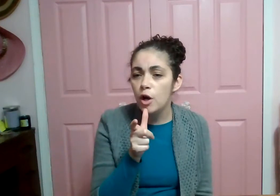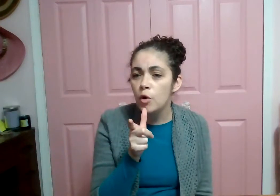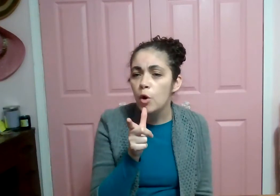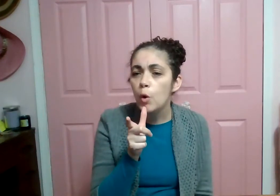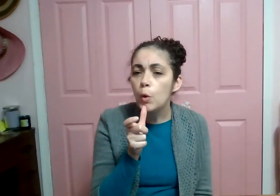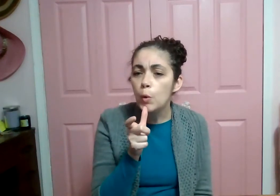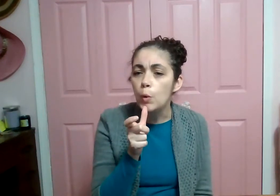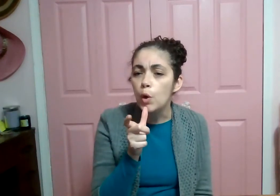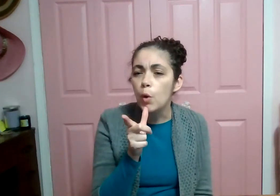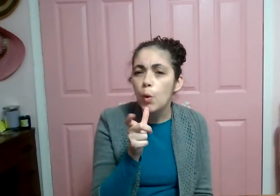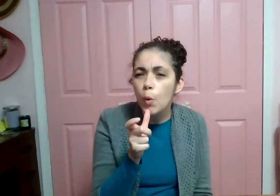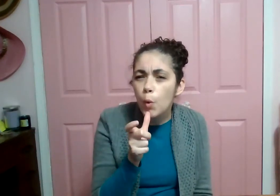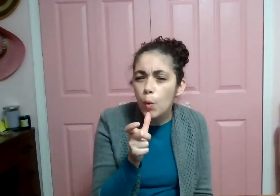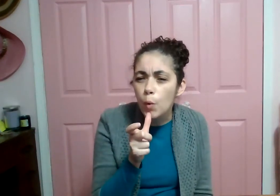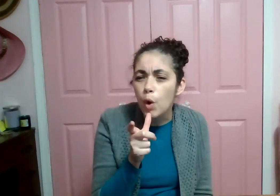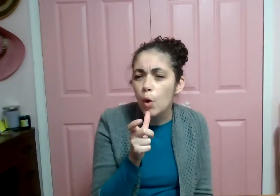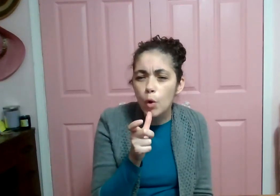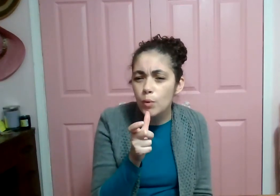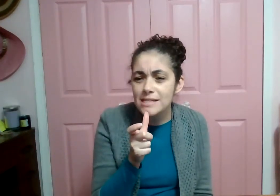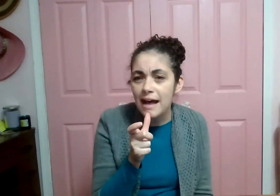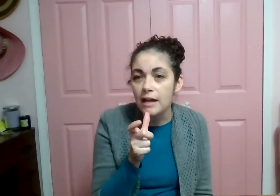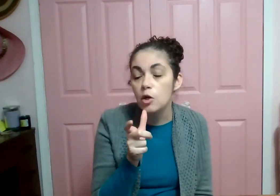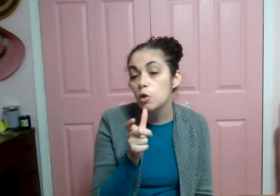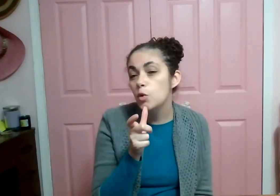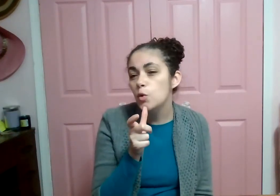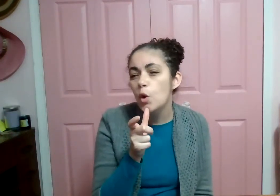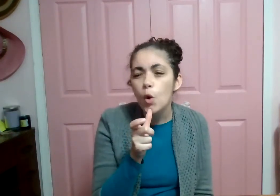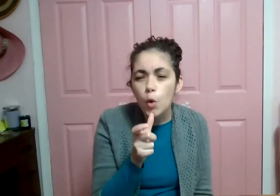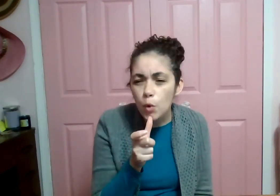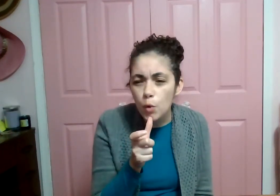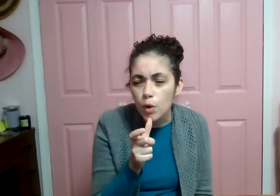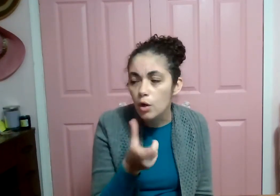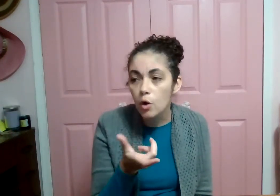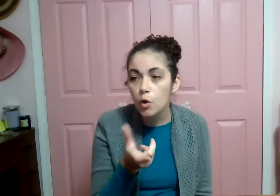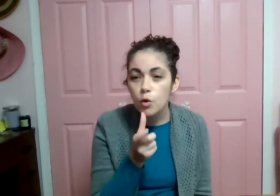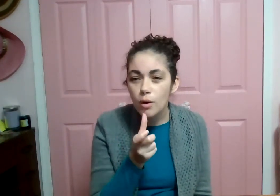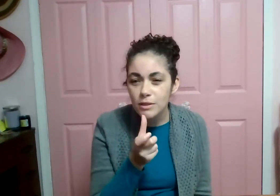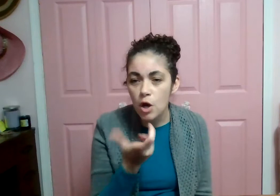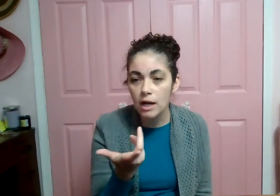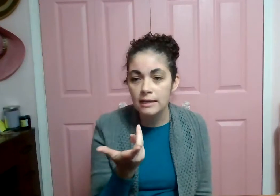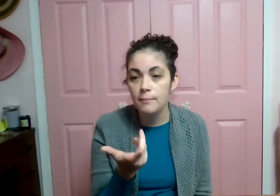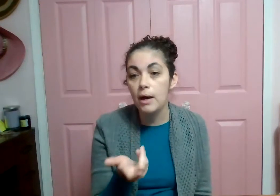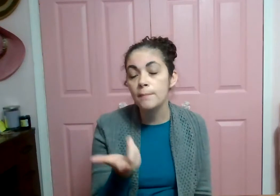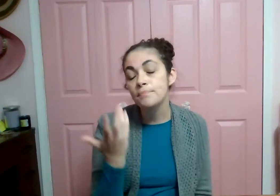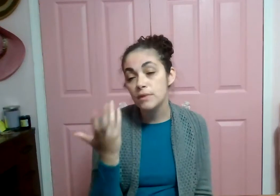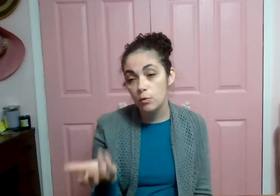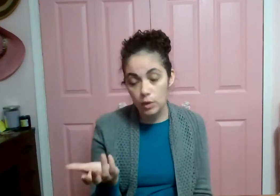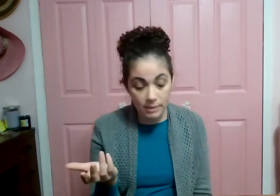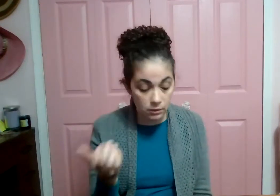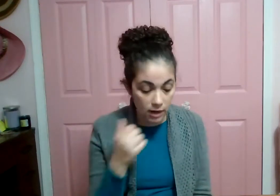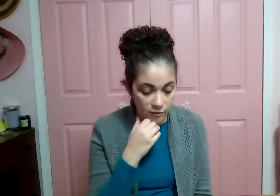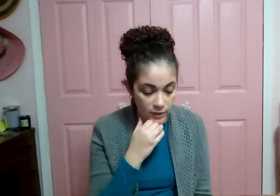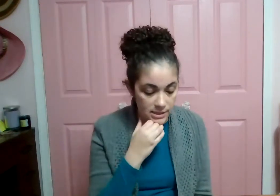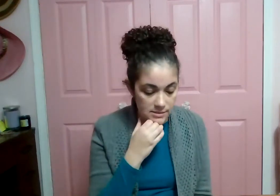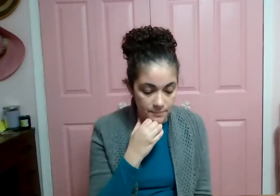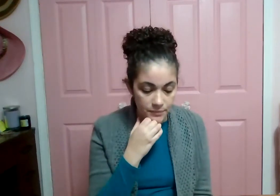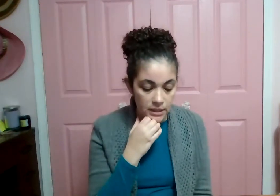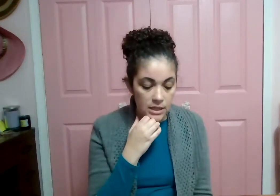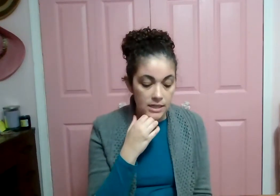go, who is that? Who are we talking about? Would be in reference.